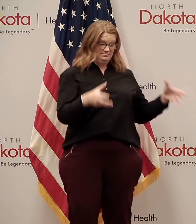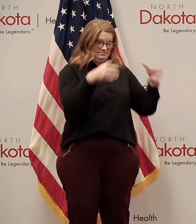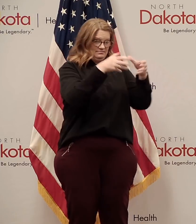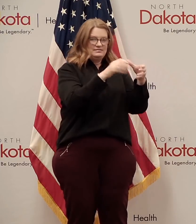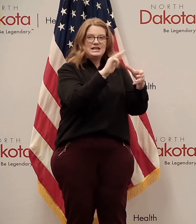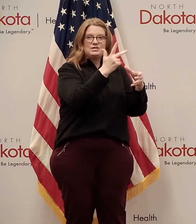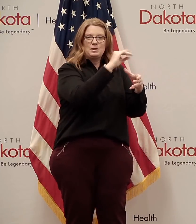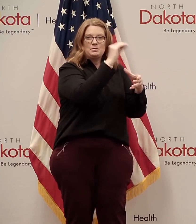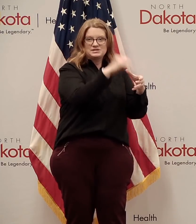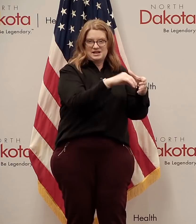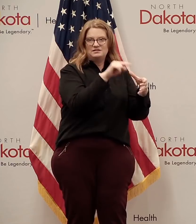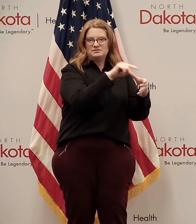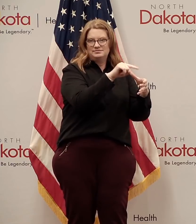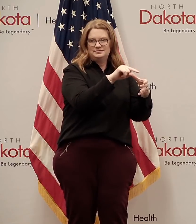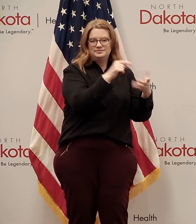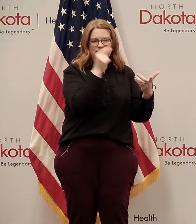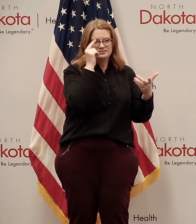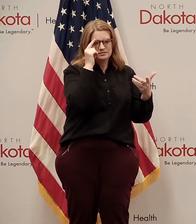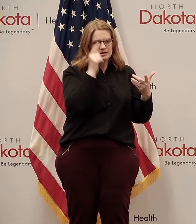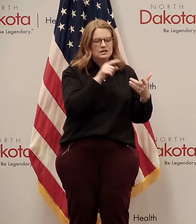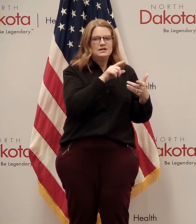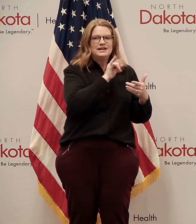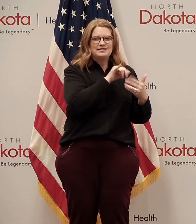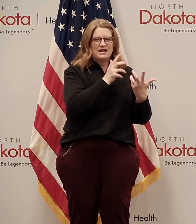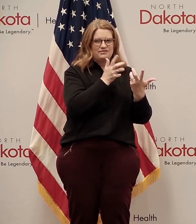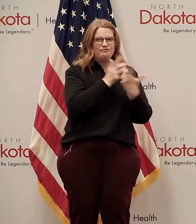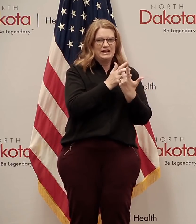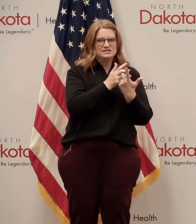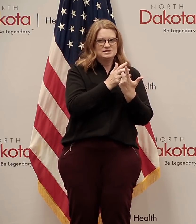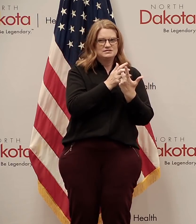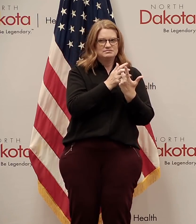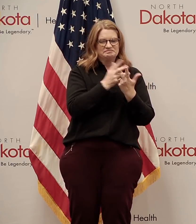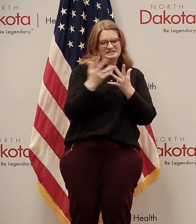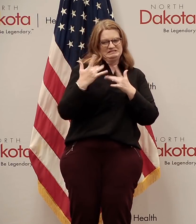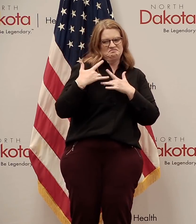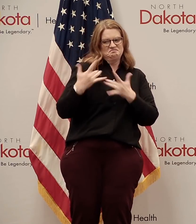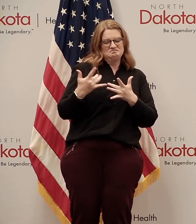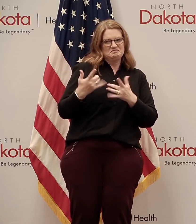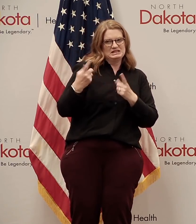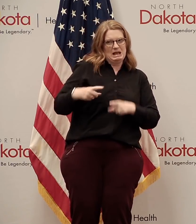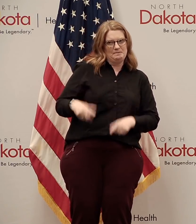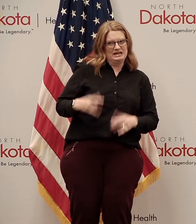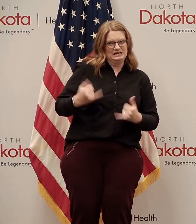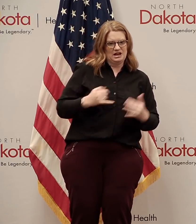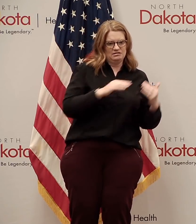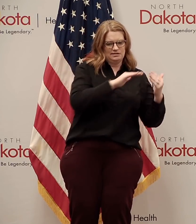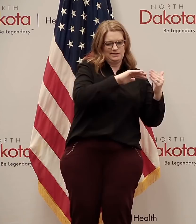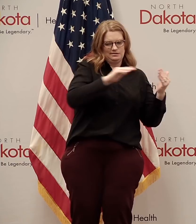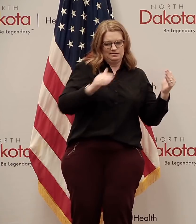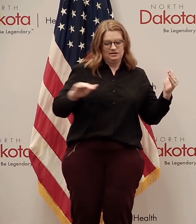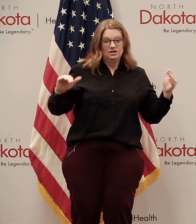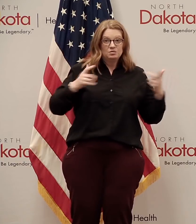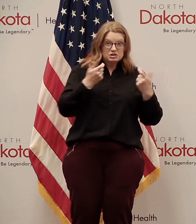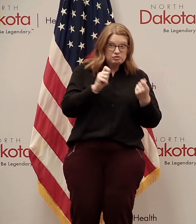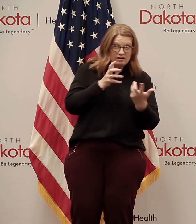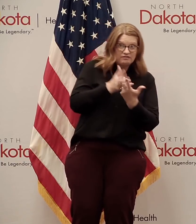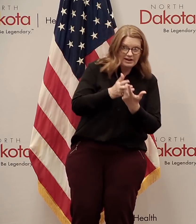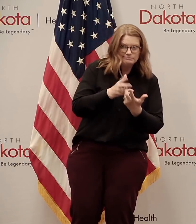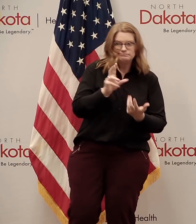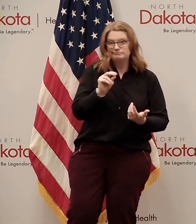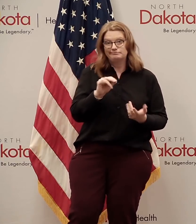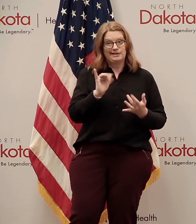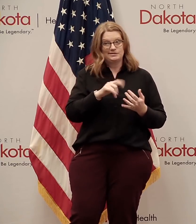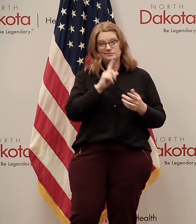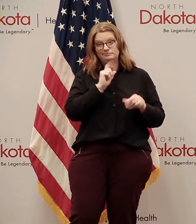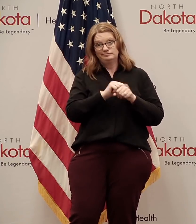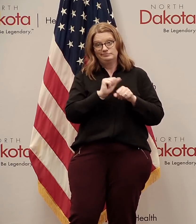and that would make it fits the trend line that we've seen, and we're not trying to make it fit. It's just that is the trend line,